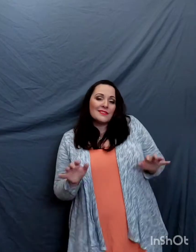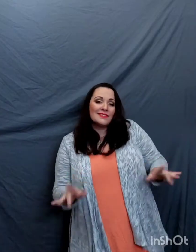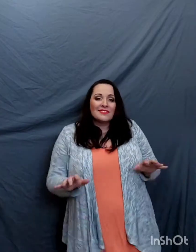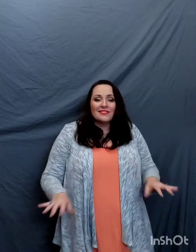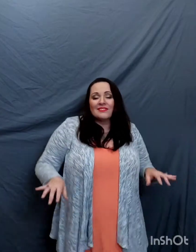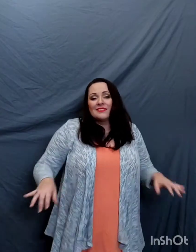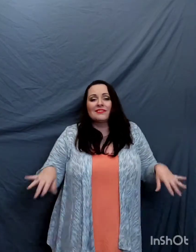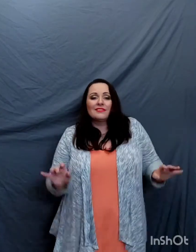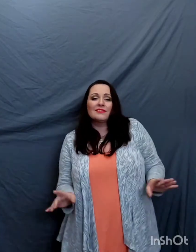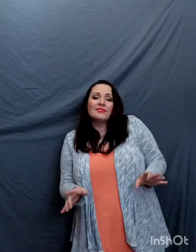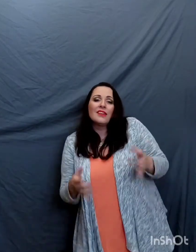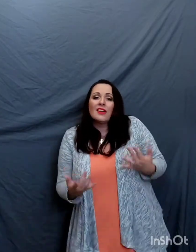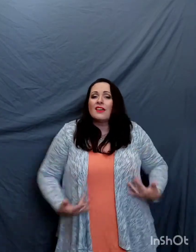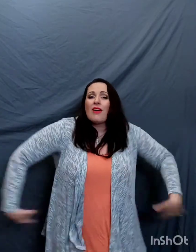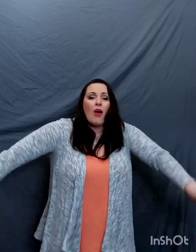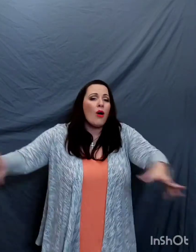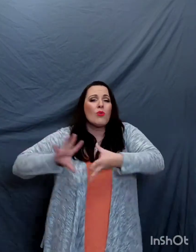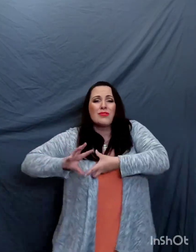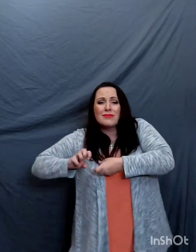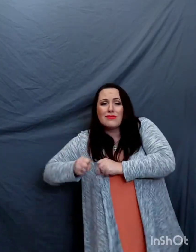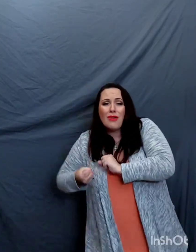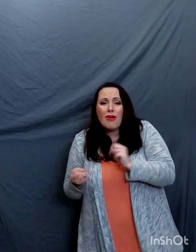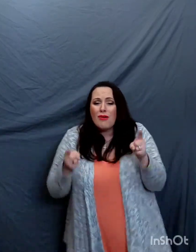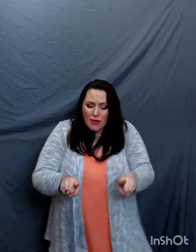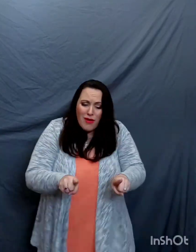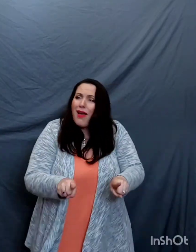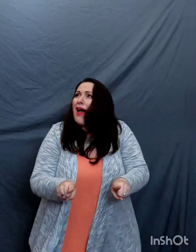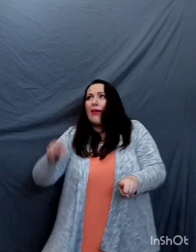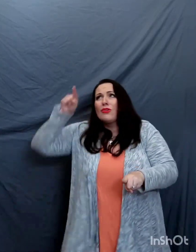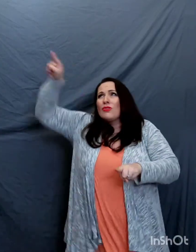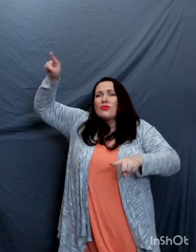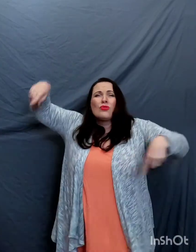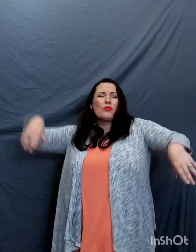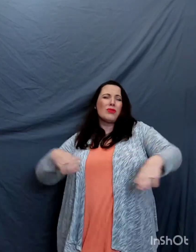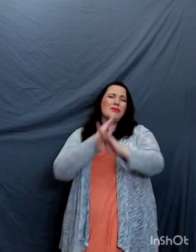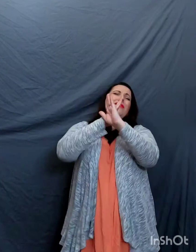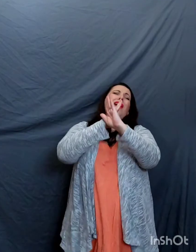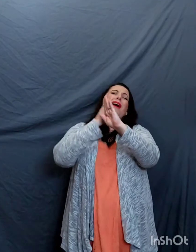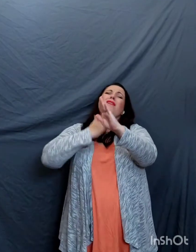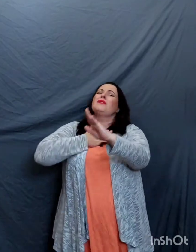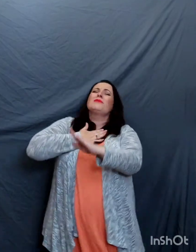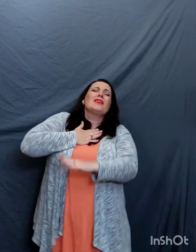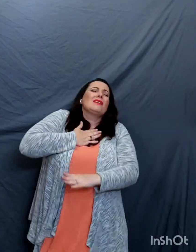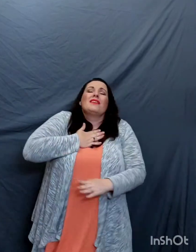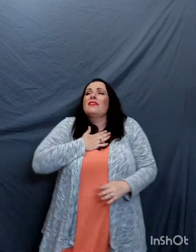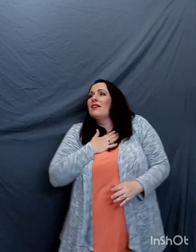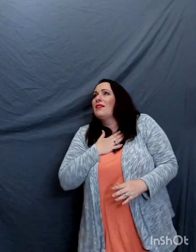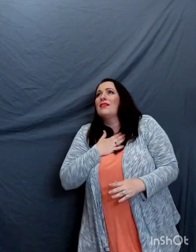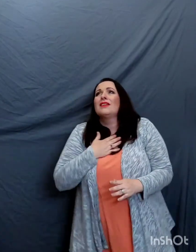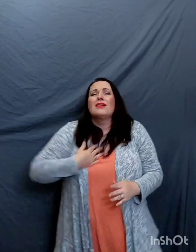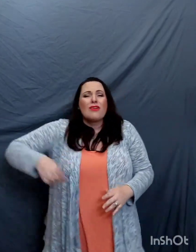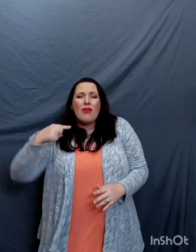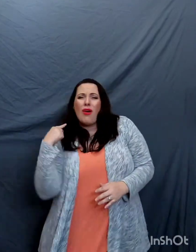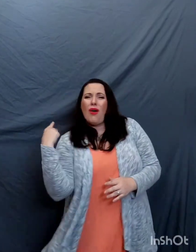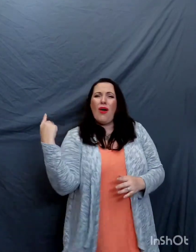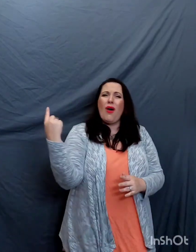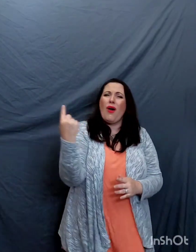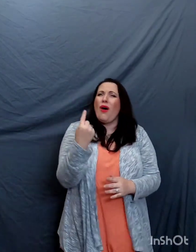When sorrow comes my way You are the shield around me Always you remain